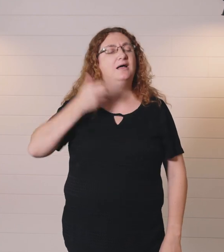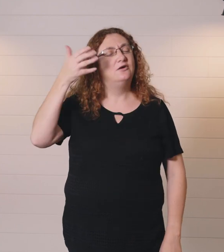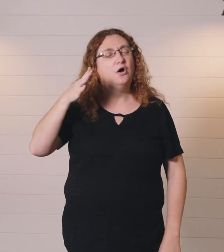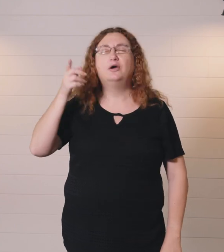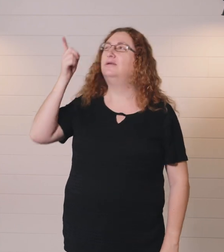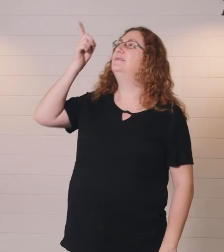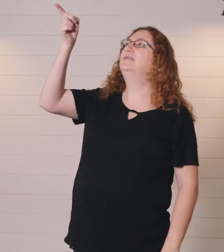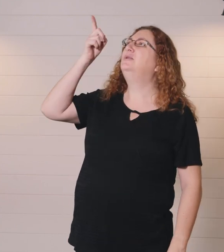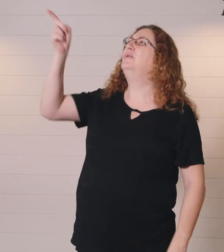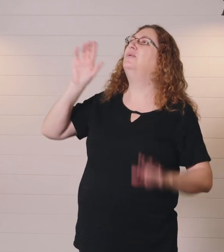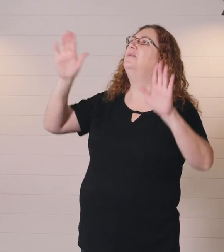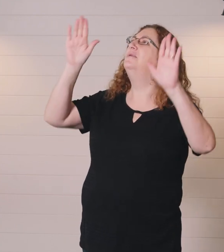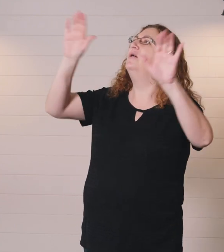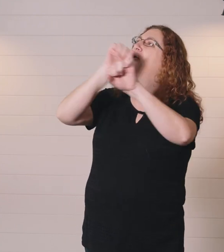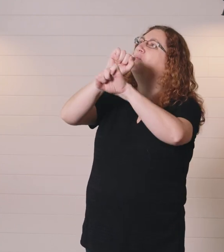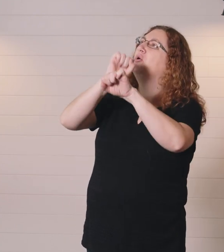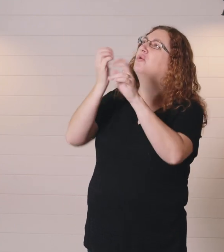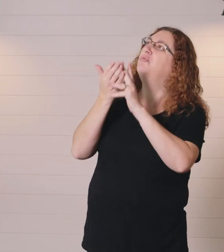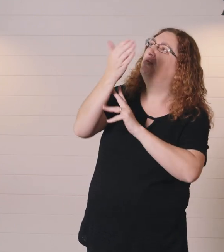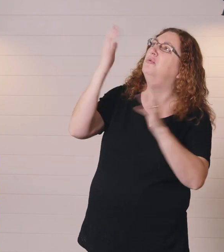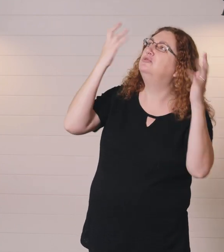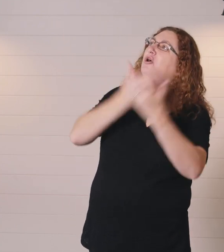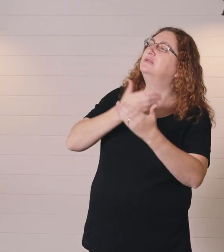that is who you are.